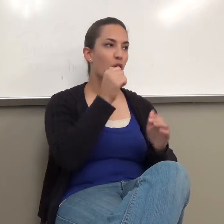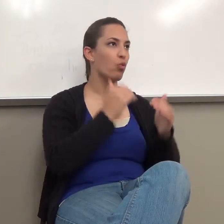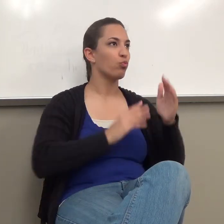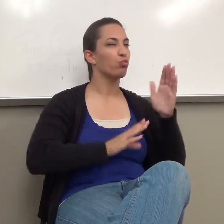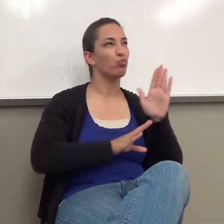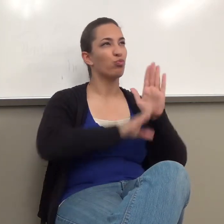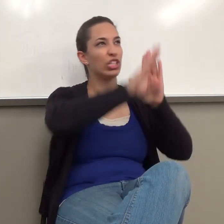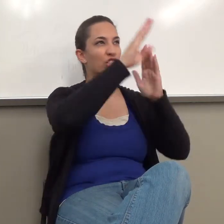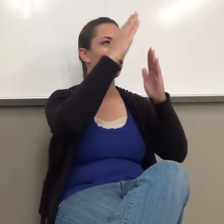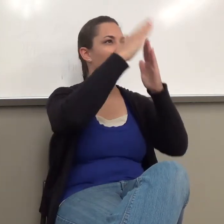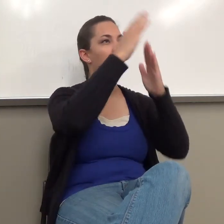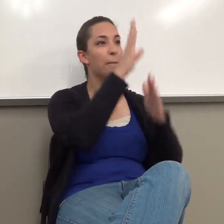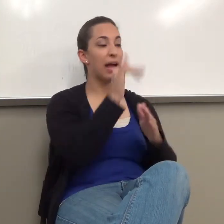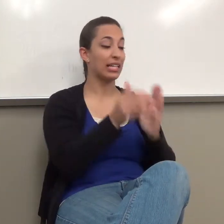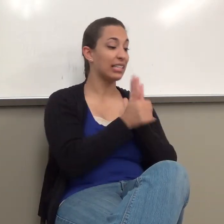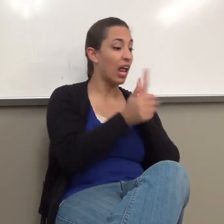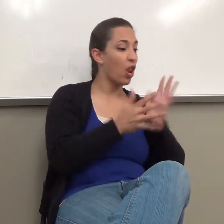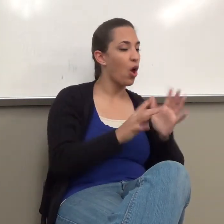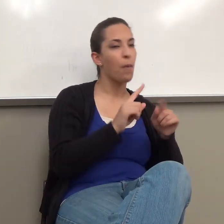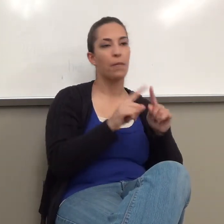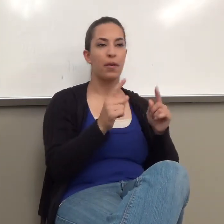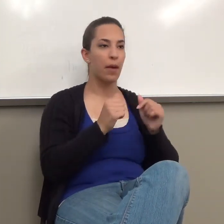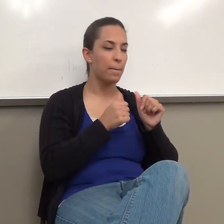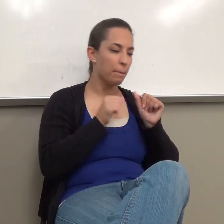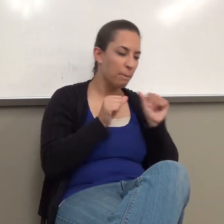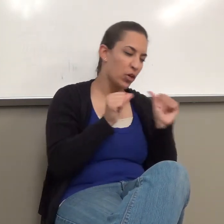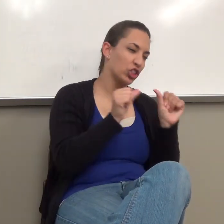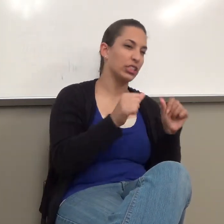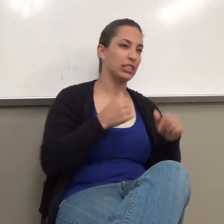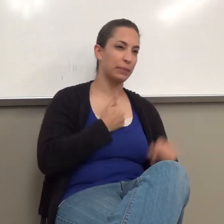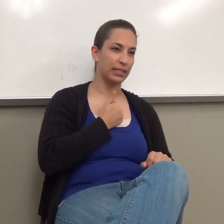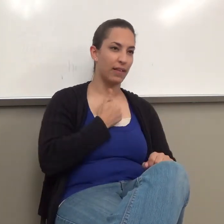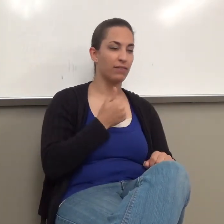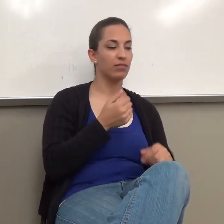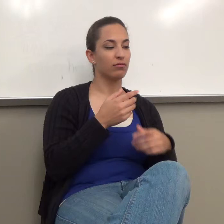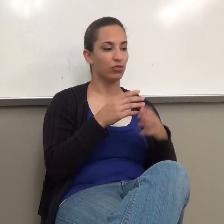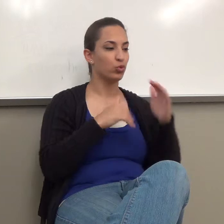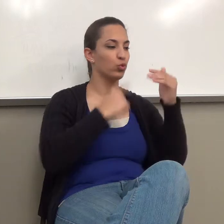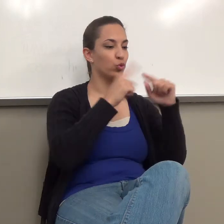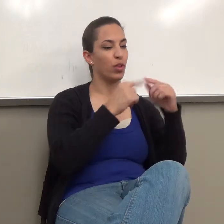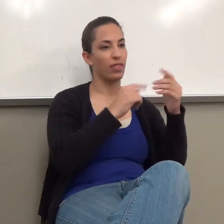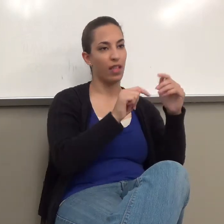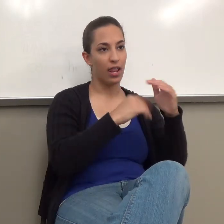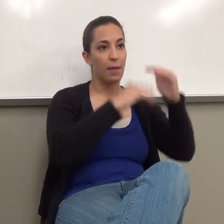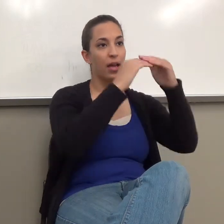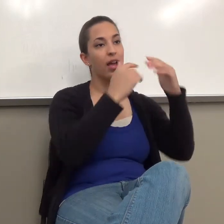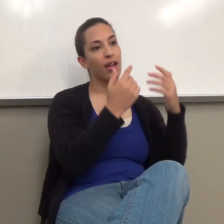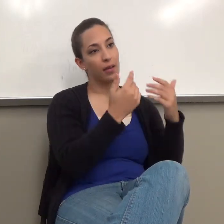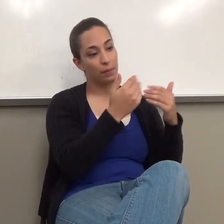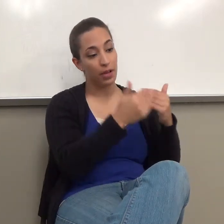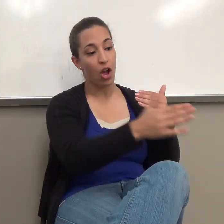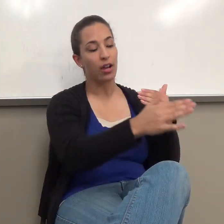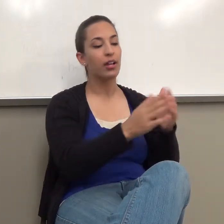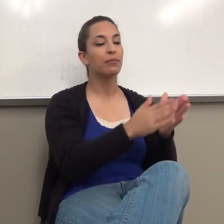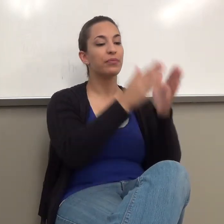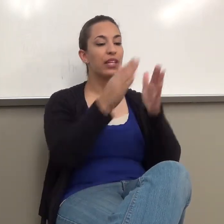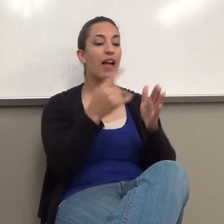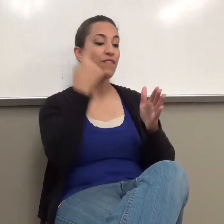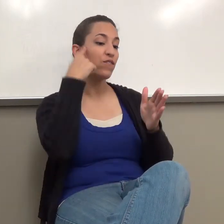themselves to the limit and beyond. This means exactly the same thing as for example. For instance is just another word